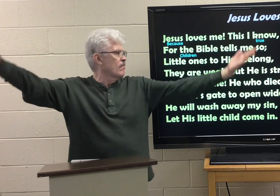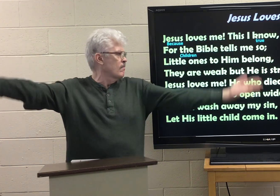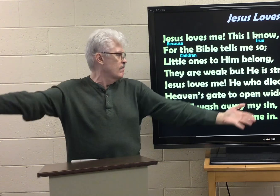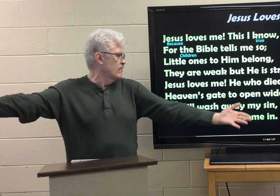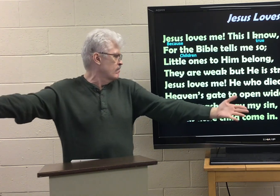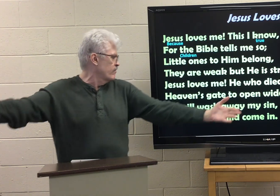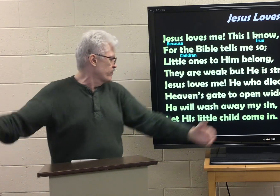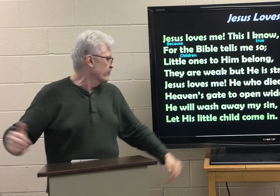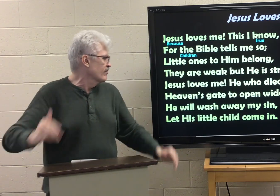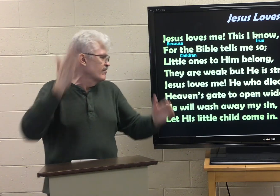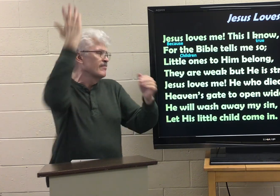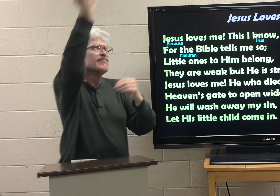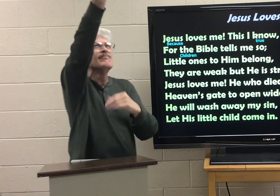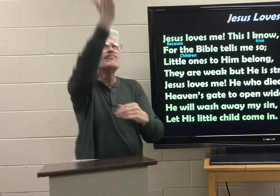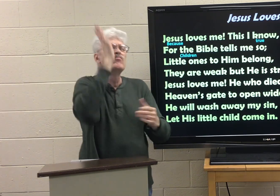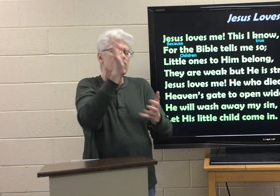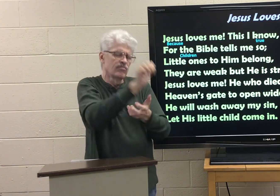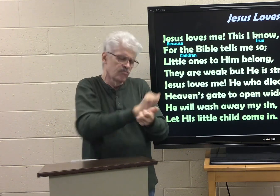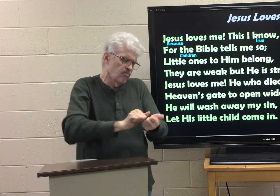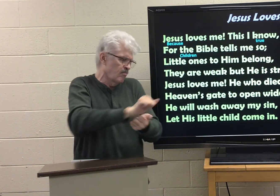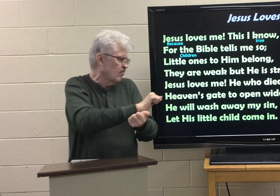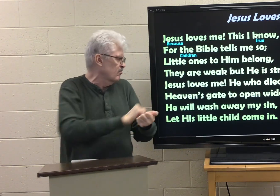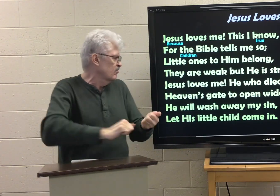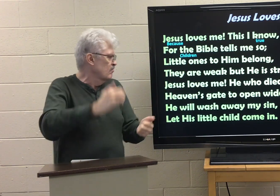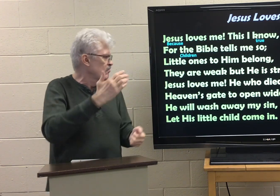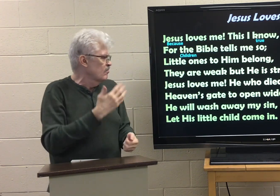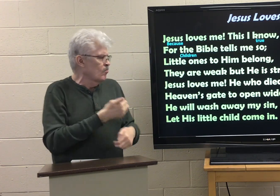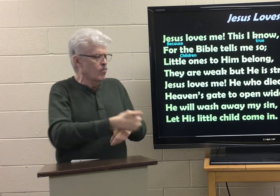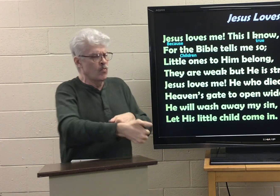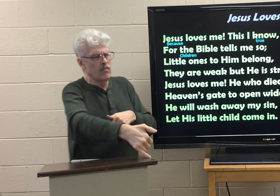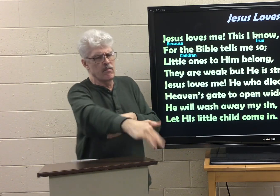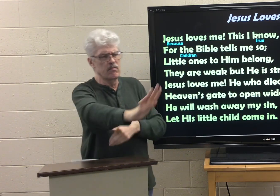wide. He will wash away my sin.